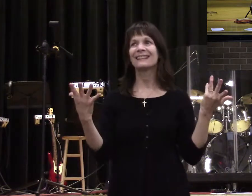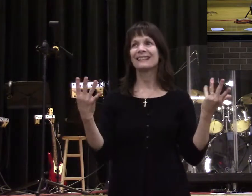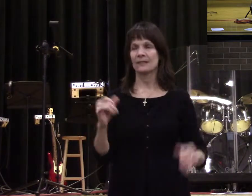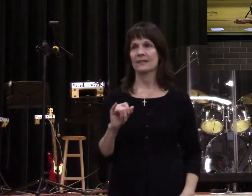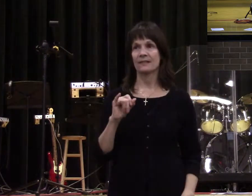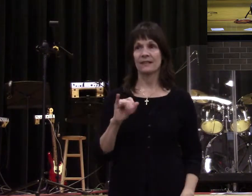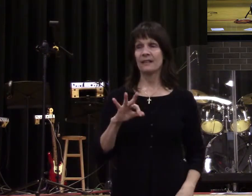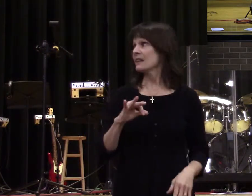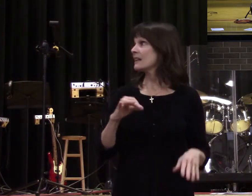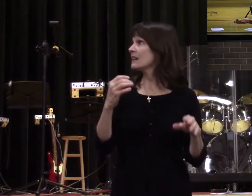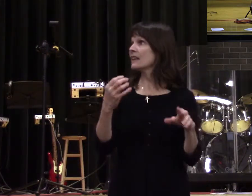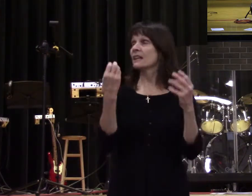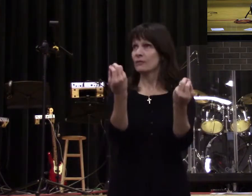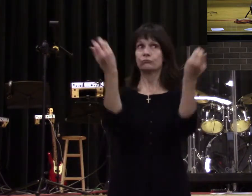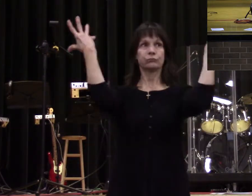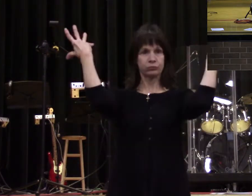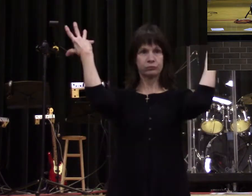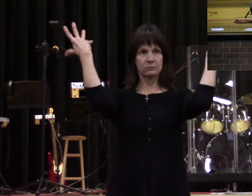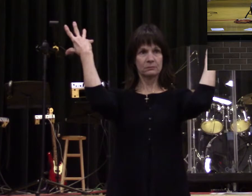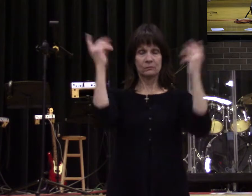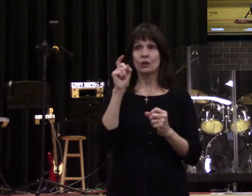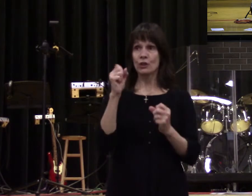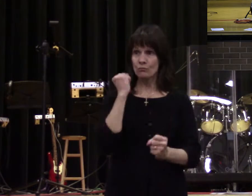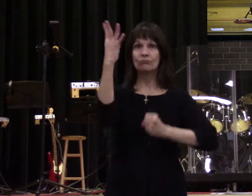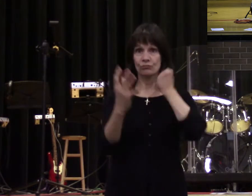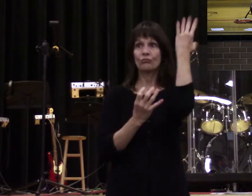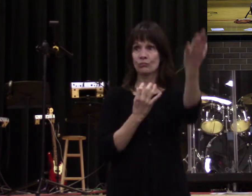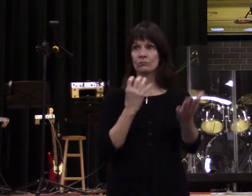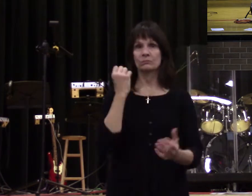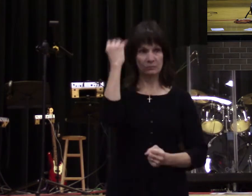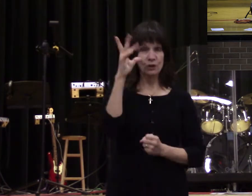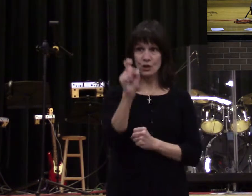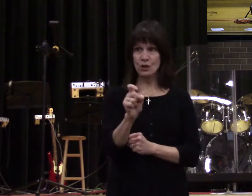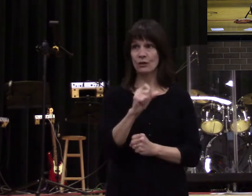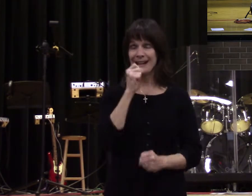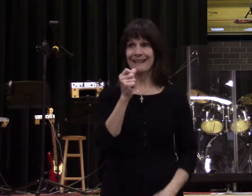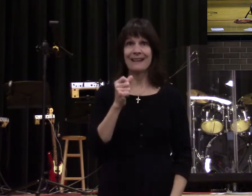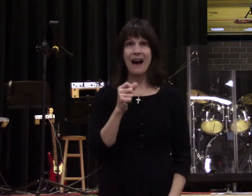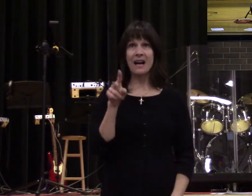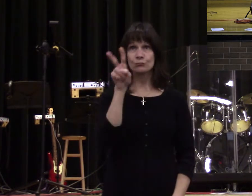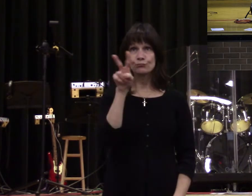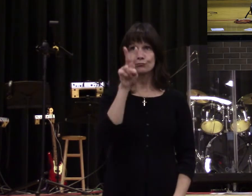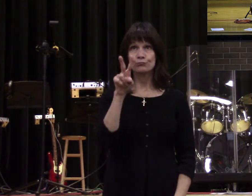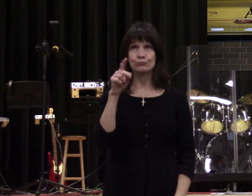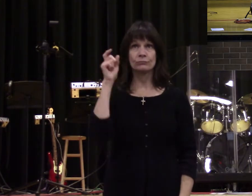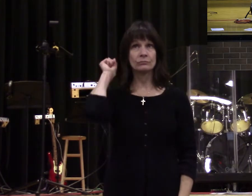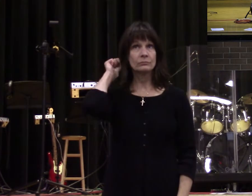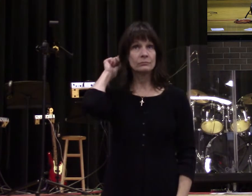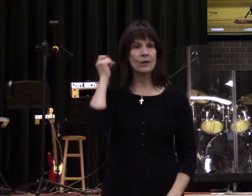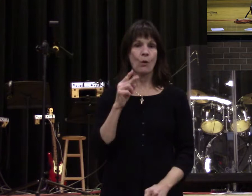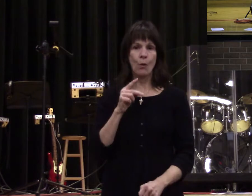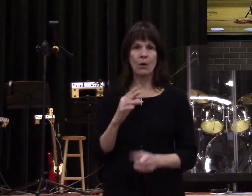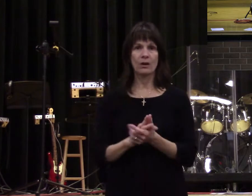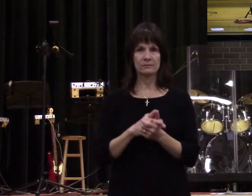coming out of your mouth. Can everybody say, I still love you, Pastor? Okay, sing joyfully unto God and bless his holy